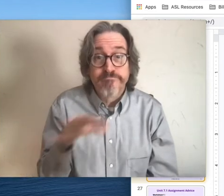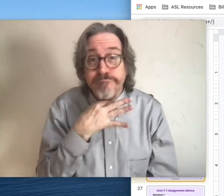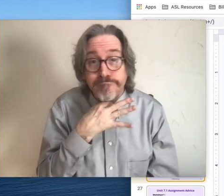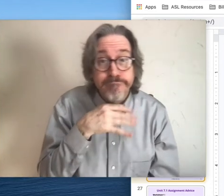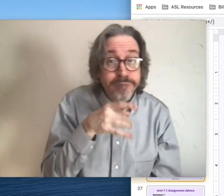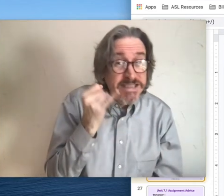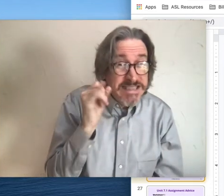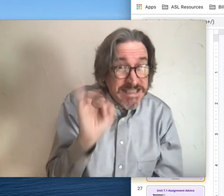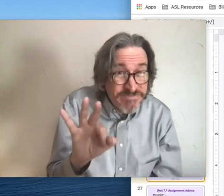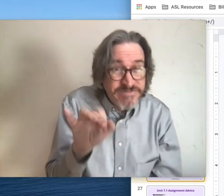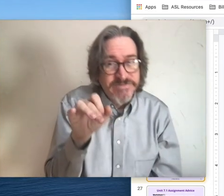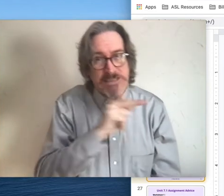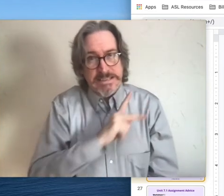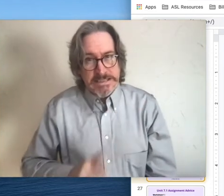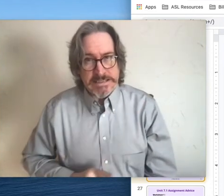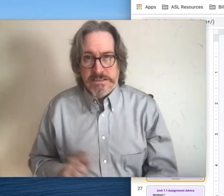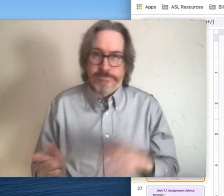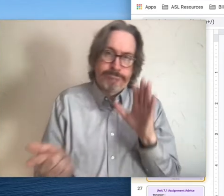world.